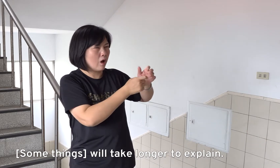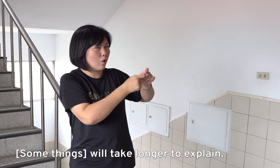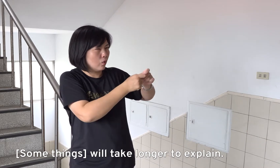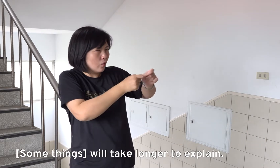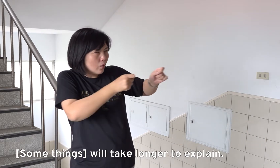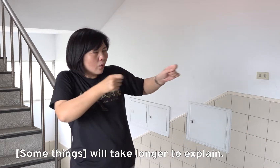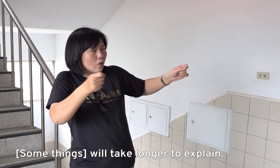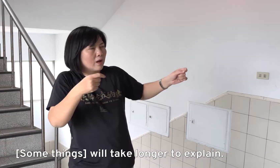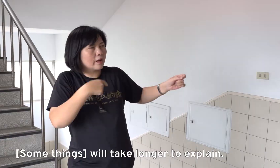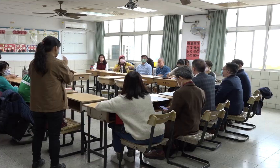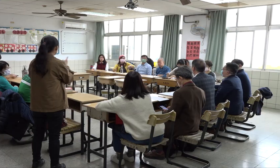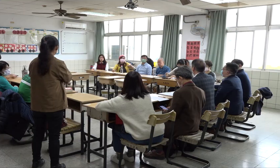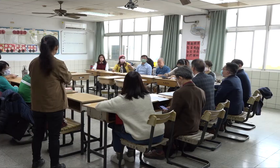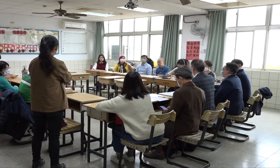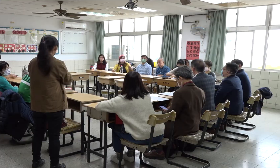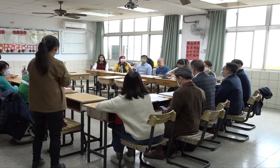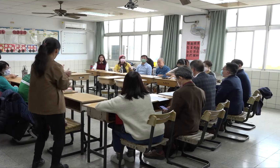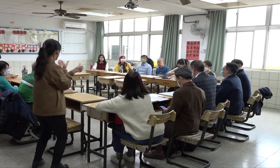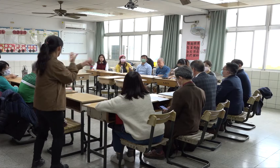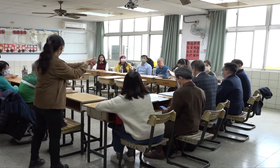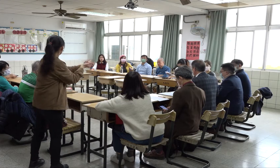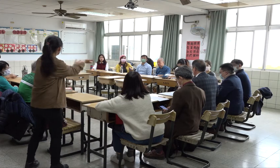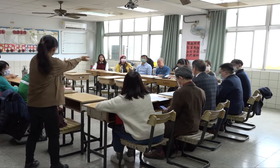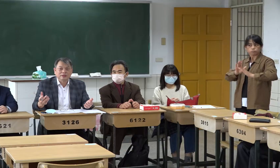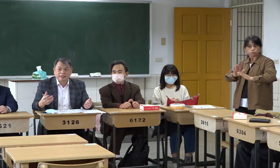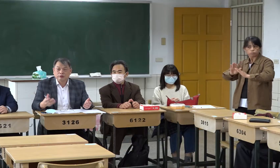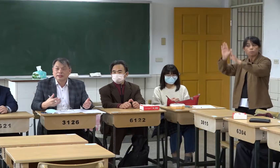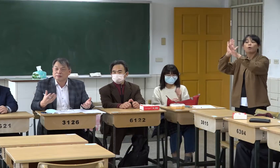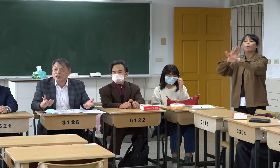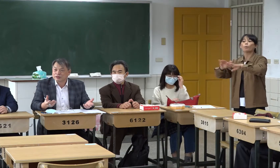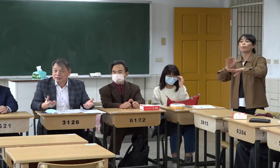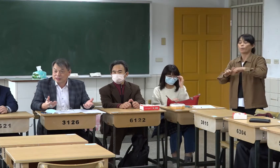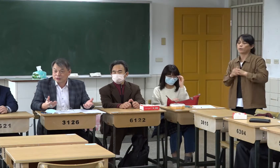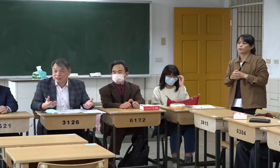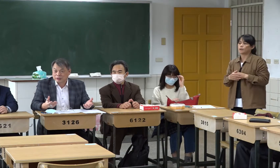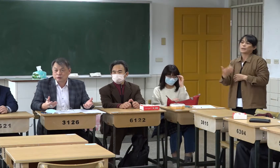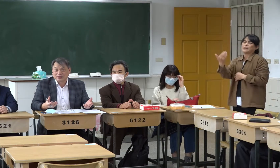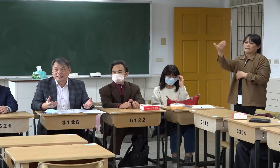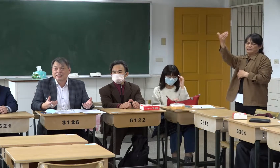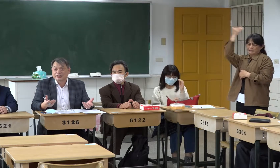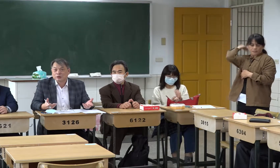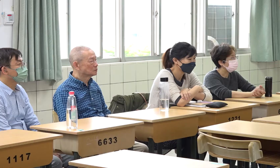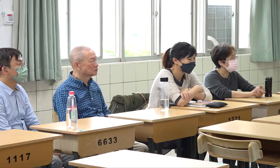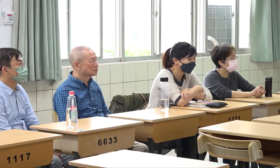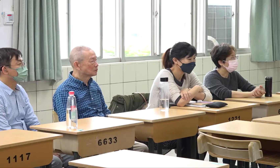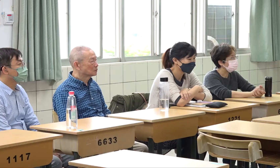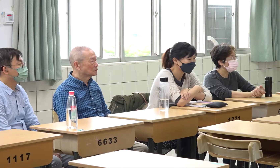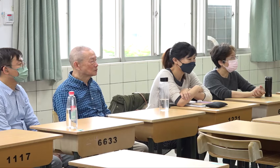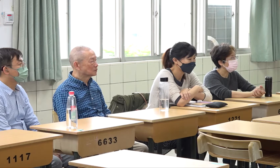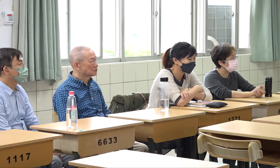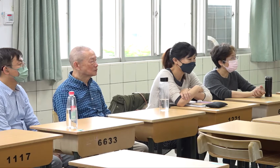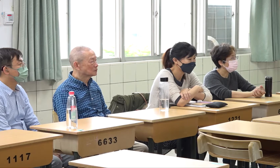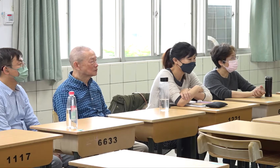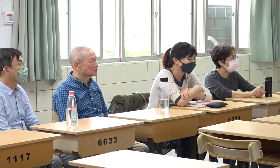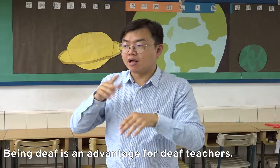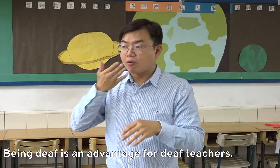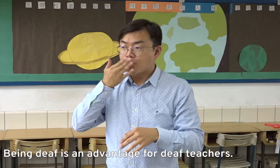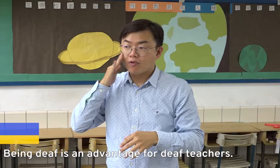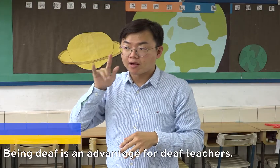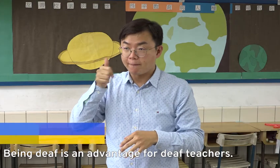to explain. But another deaf primary school teacher, Chen Zhirong, says being deaf is an advantage. Being deaf